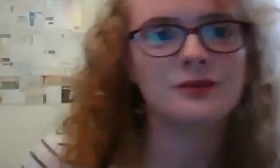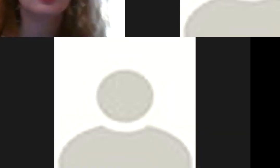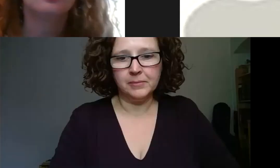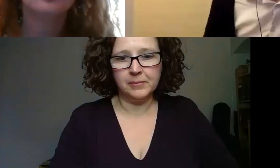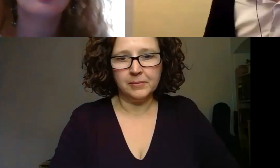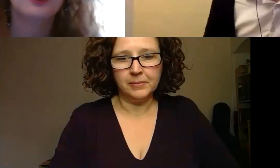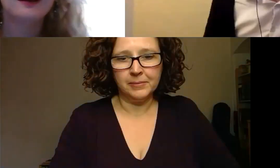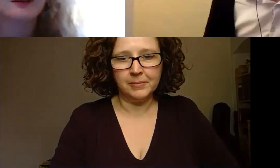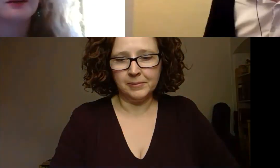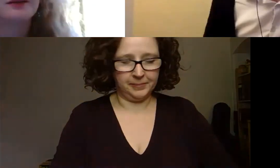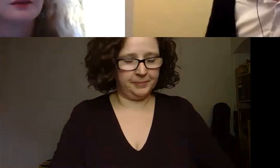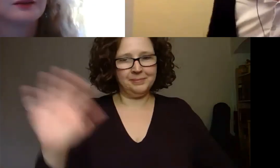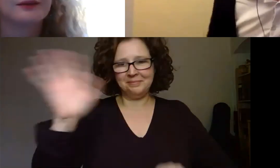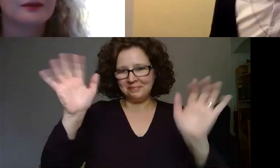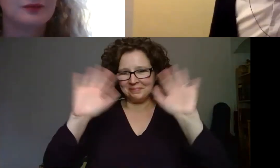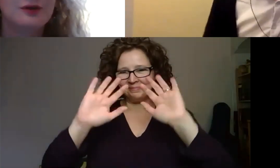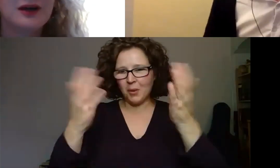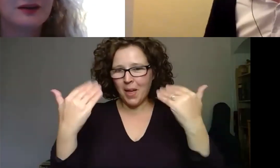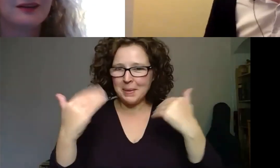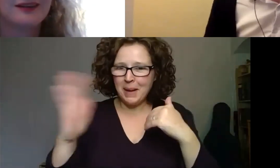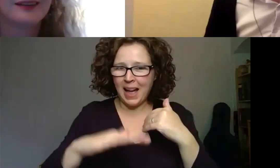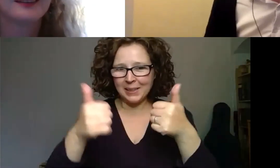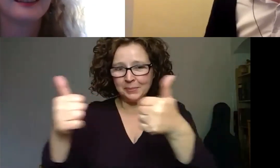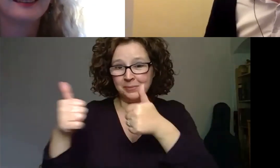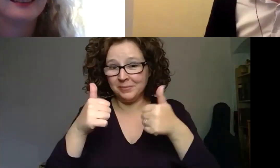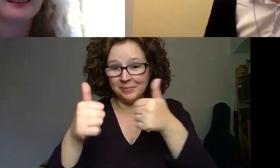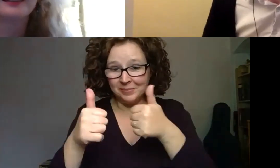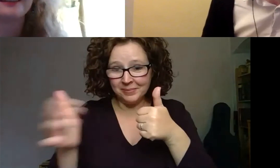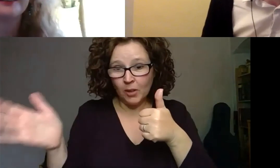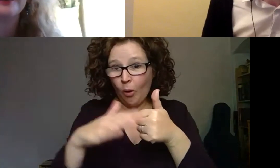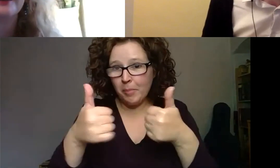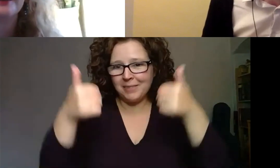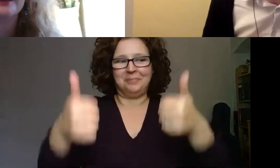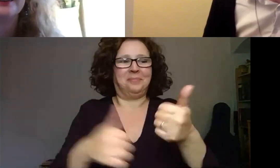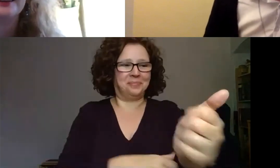Hi everyone, welcome back. We all back? Yes.